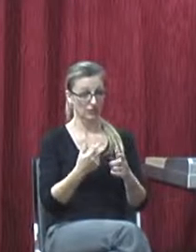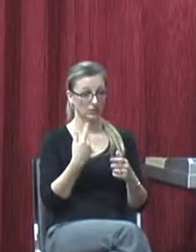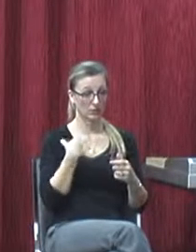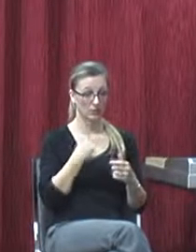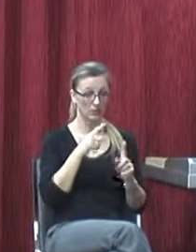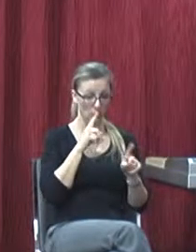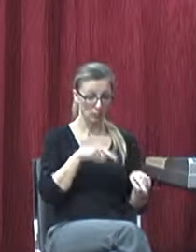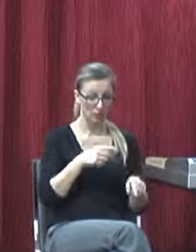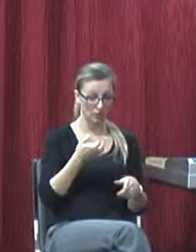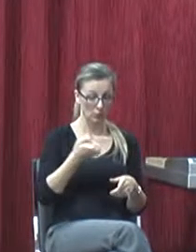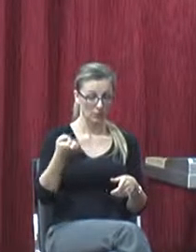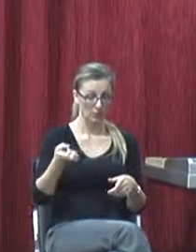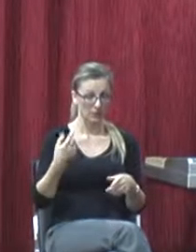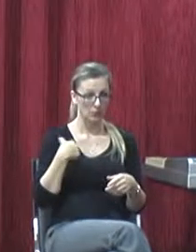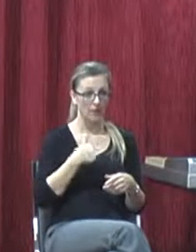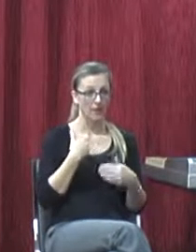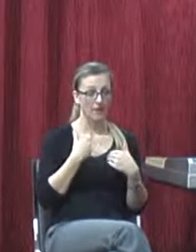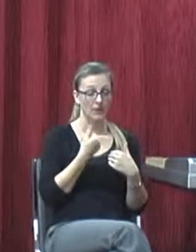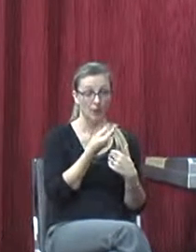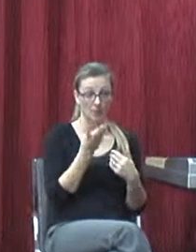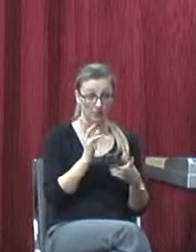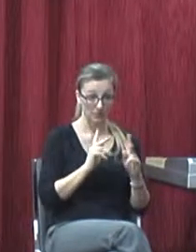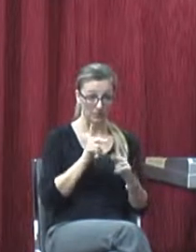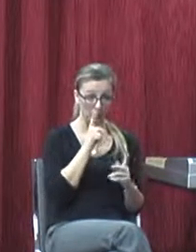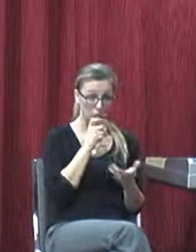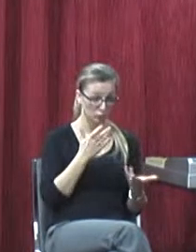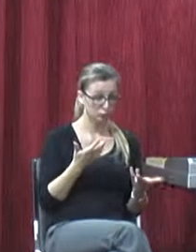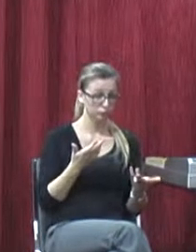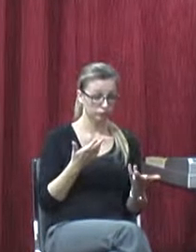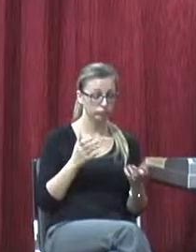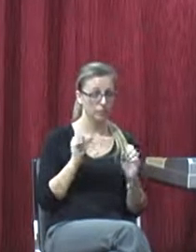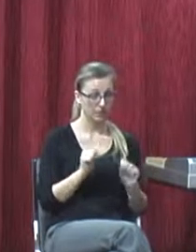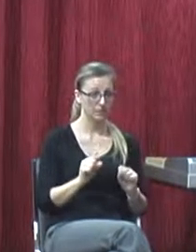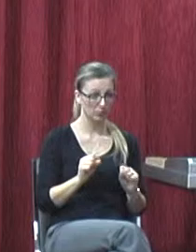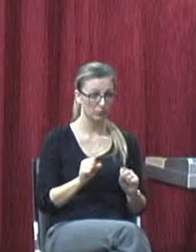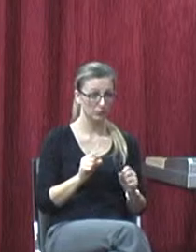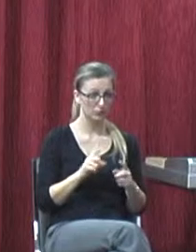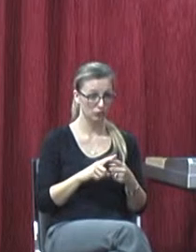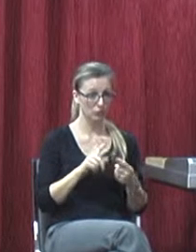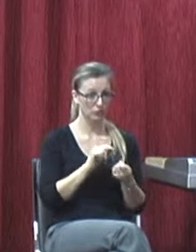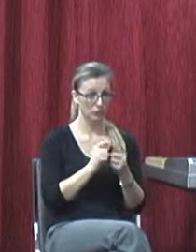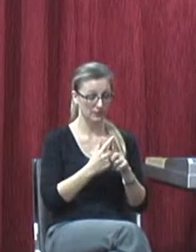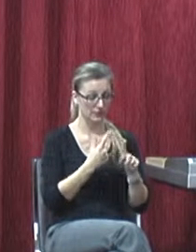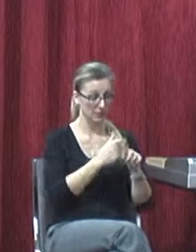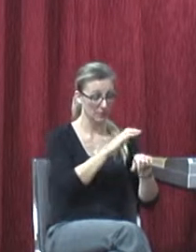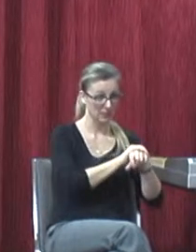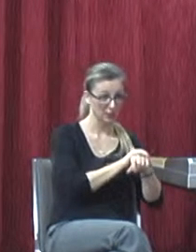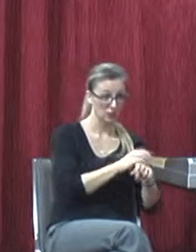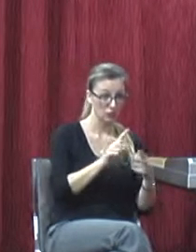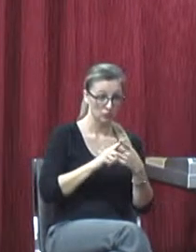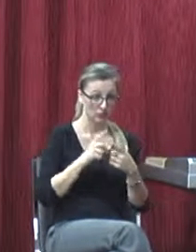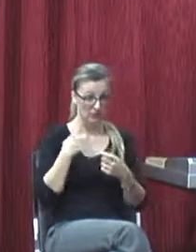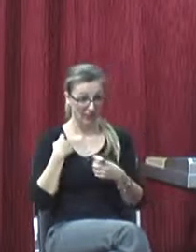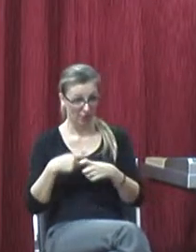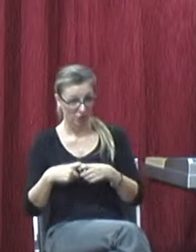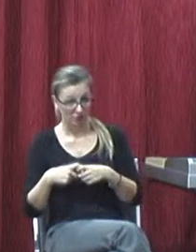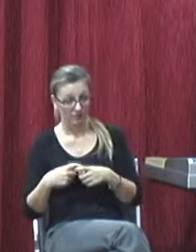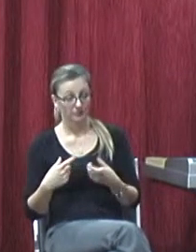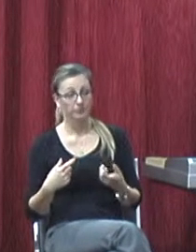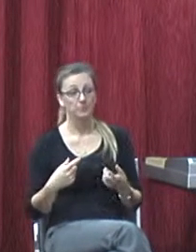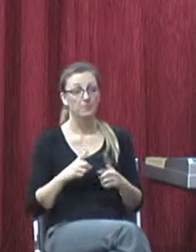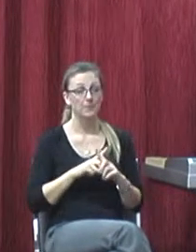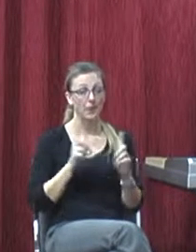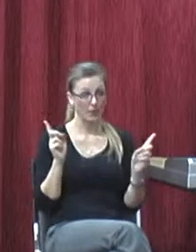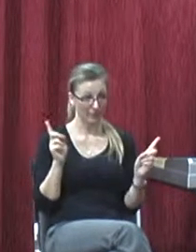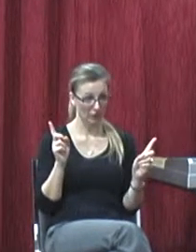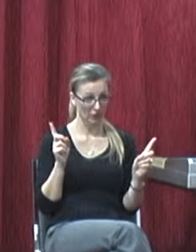translation. And we have a couple of people who are able to translate from English into Spanish.